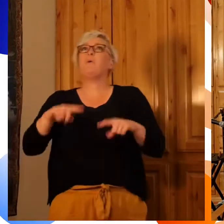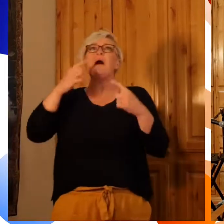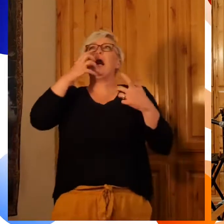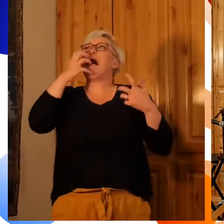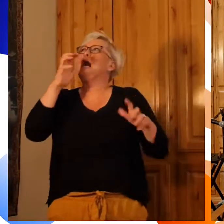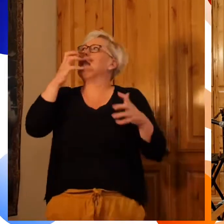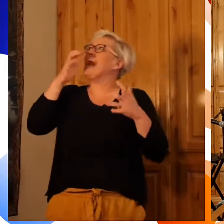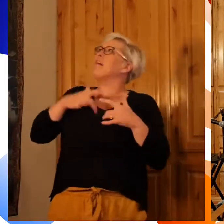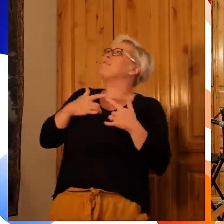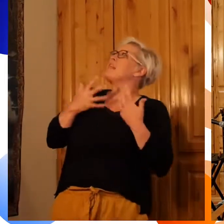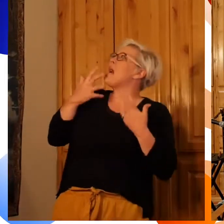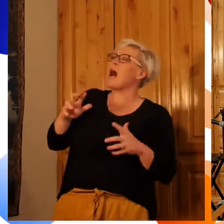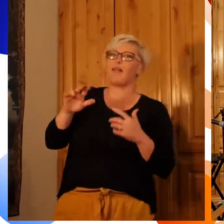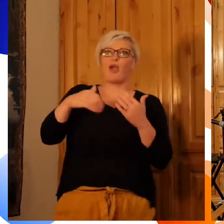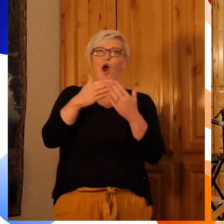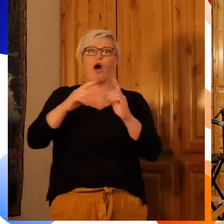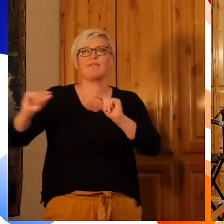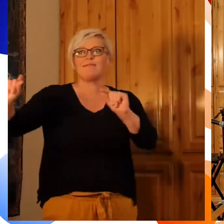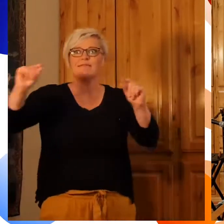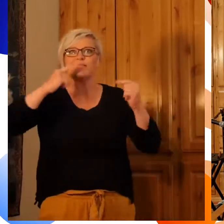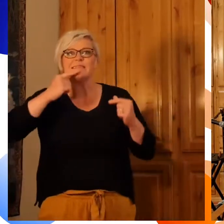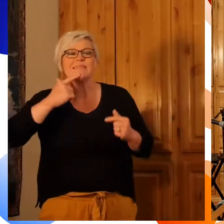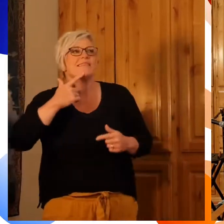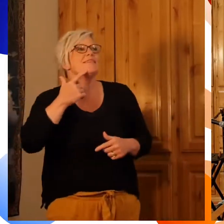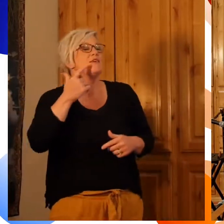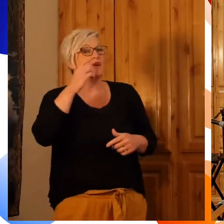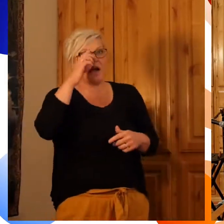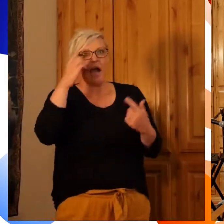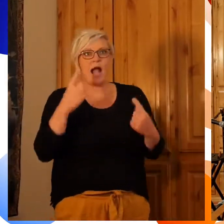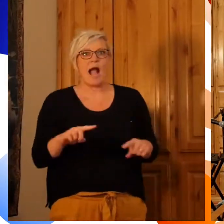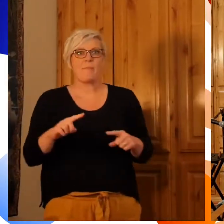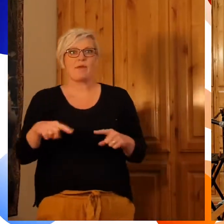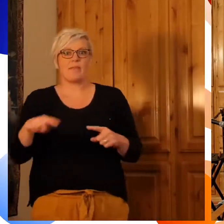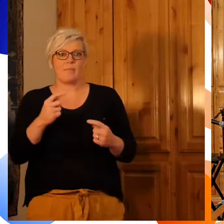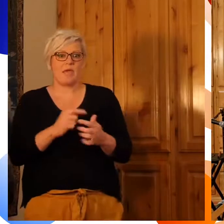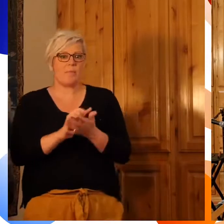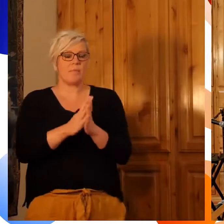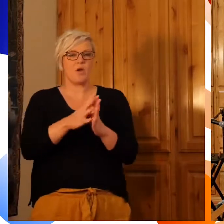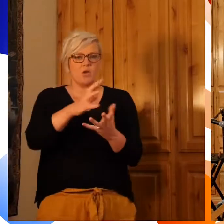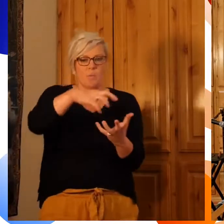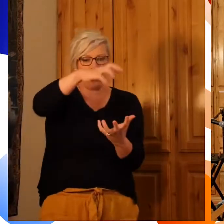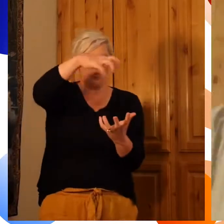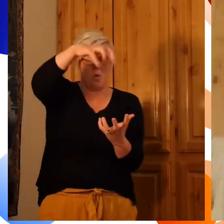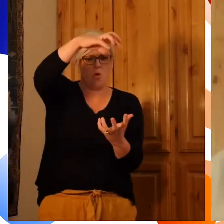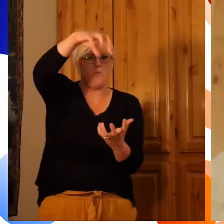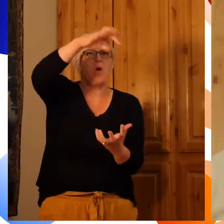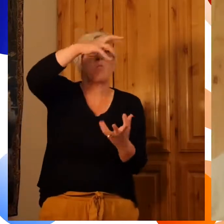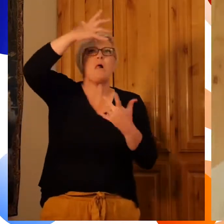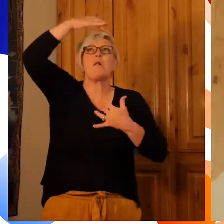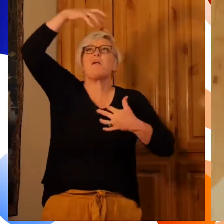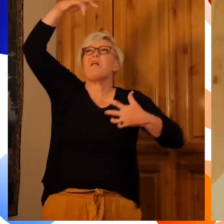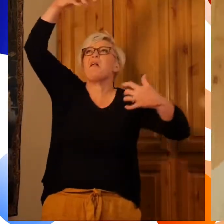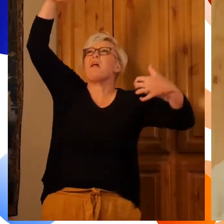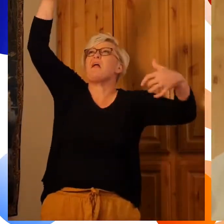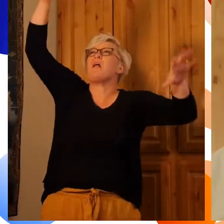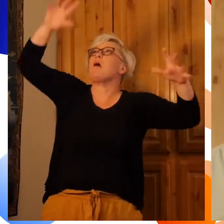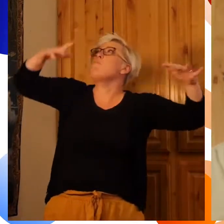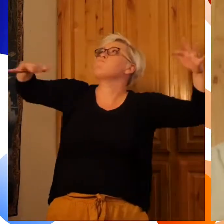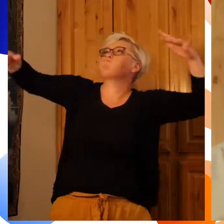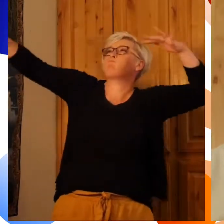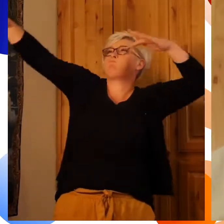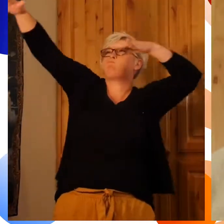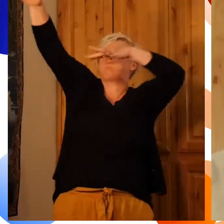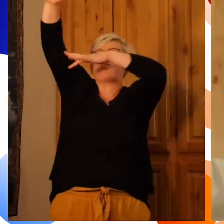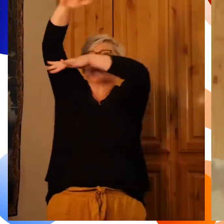goblins. And soon they began to smoke. And the smoke rose up off the goblins until it filled the ceiling above. And they began